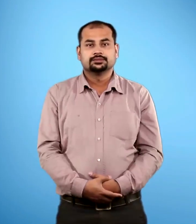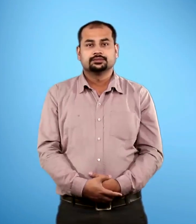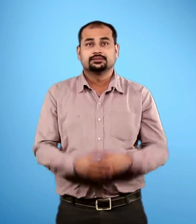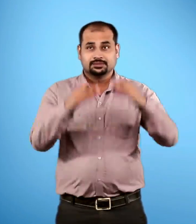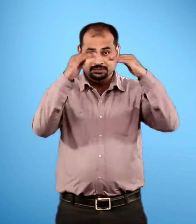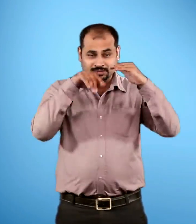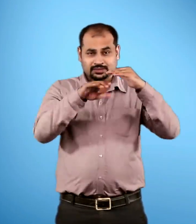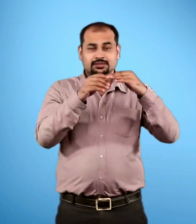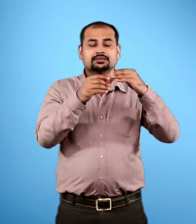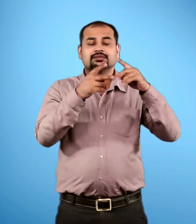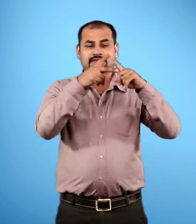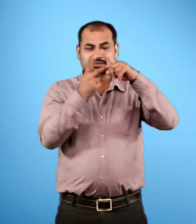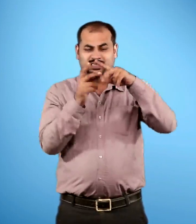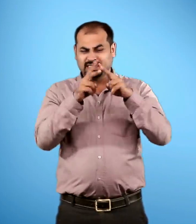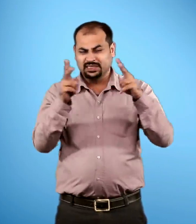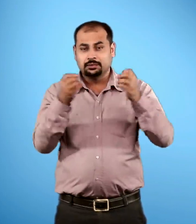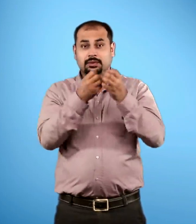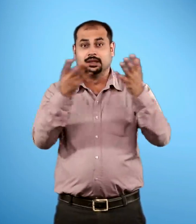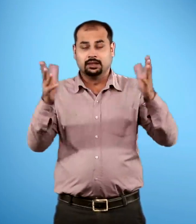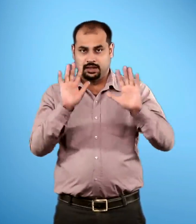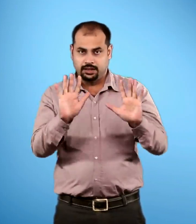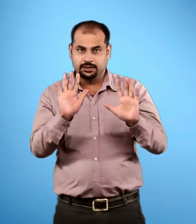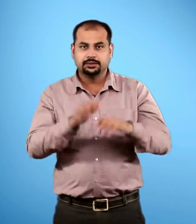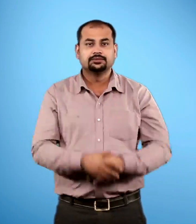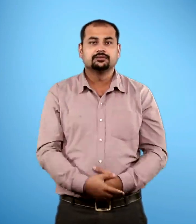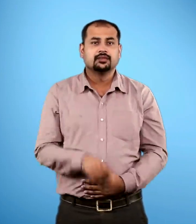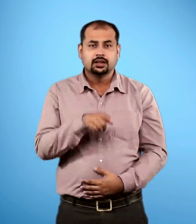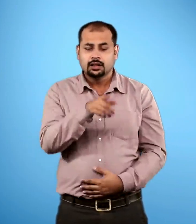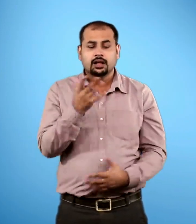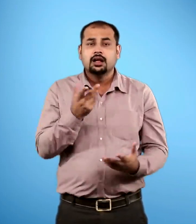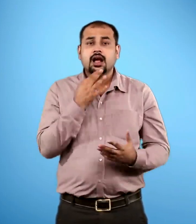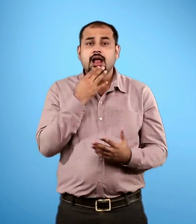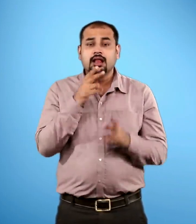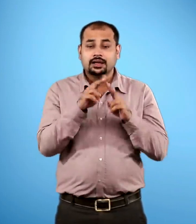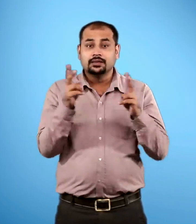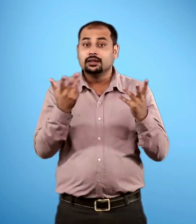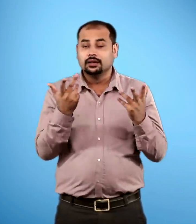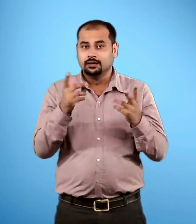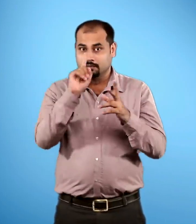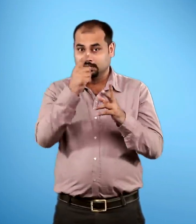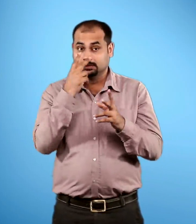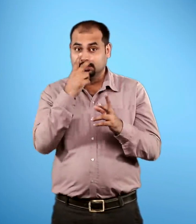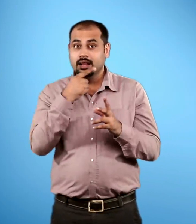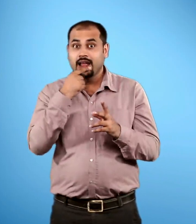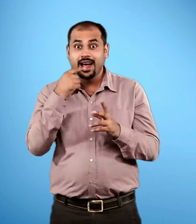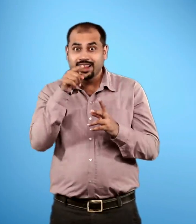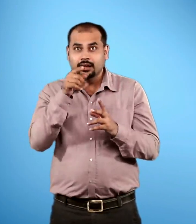Some patterns are given below on the left side of the red line. For each pattern, write the rule.